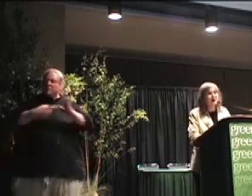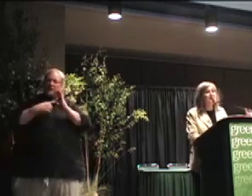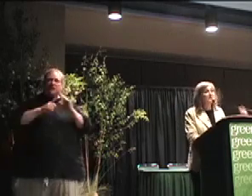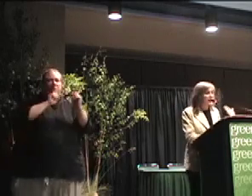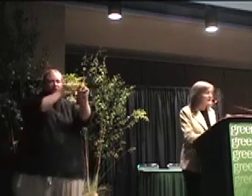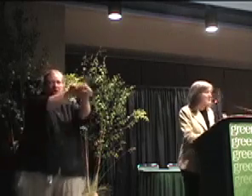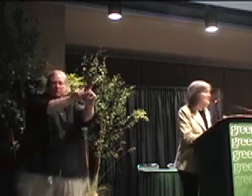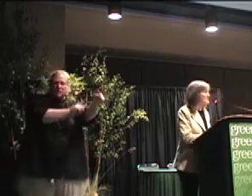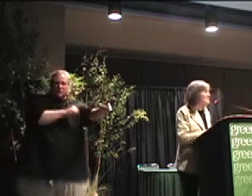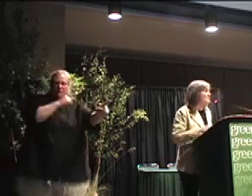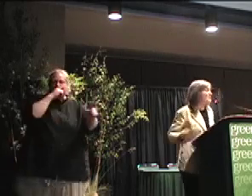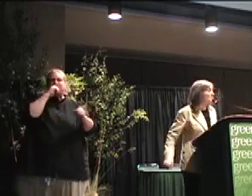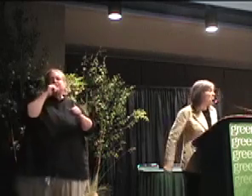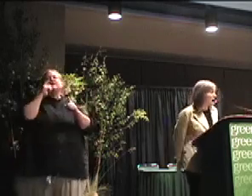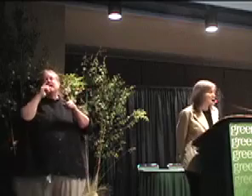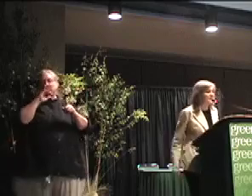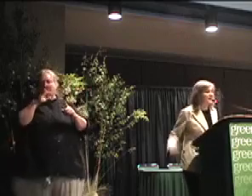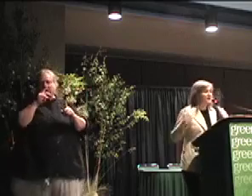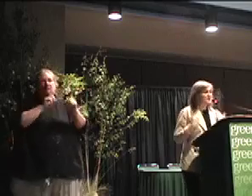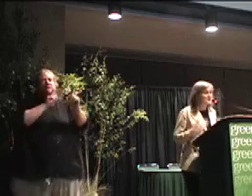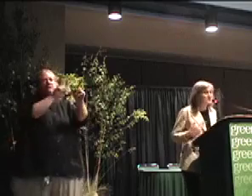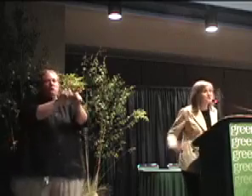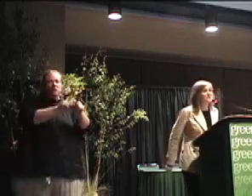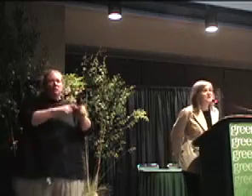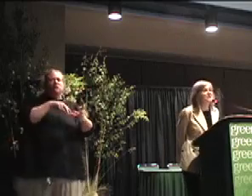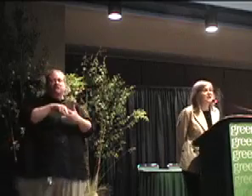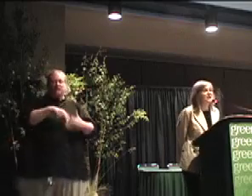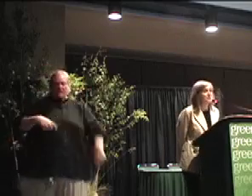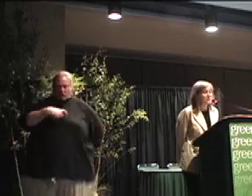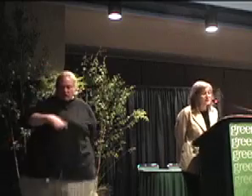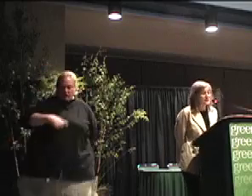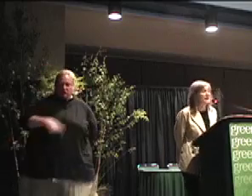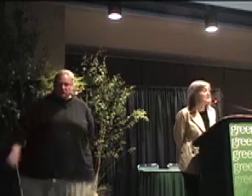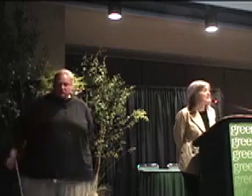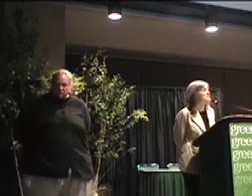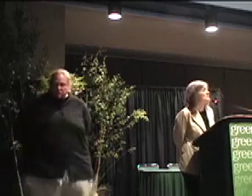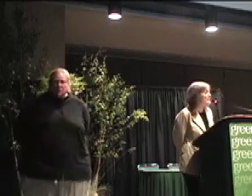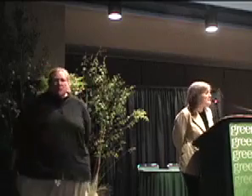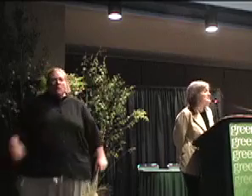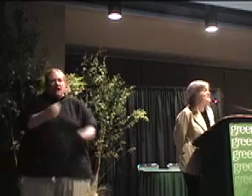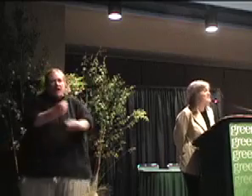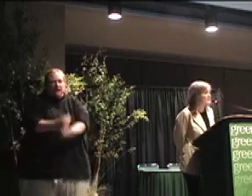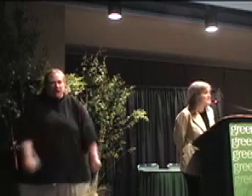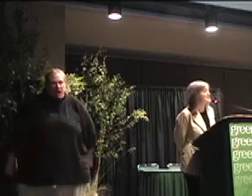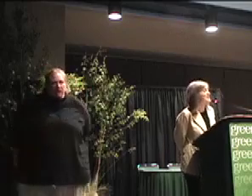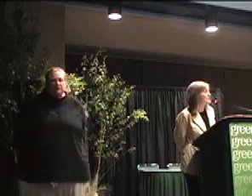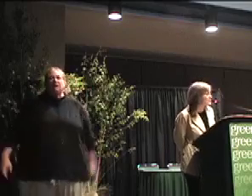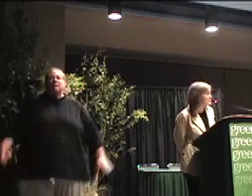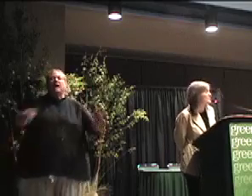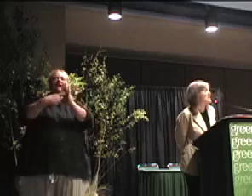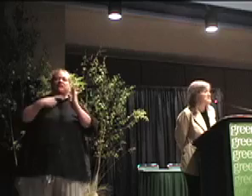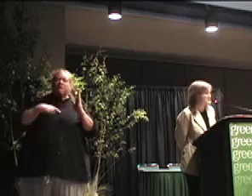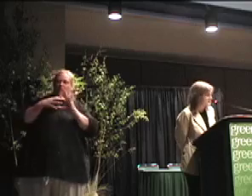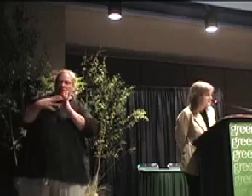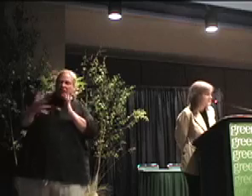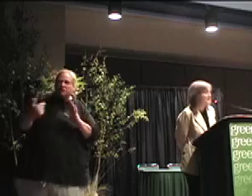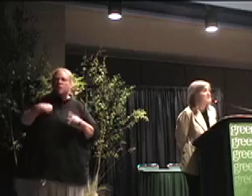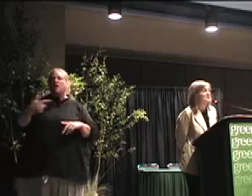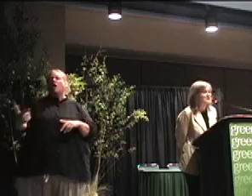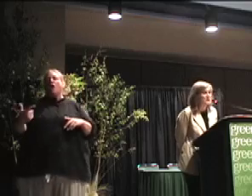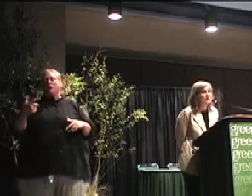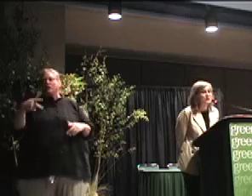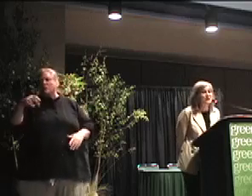They did finally bring me to him. We were both standing, our credentials around our neck. were both handcuffed, demanding to be released, saying, we are the press. You